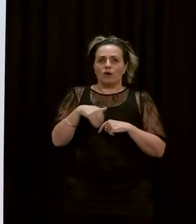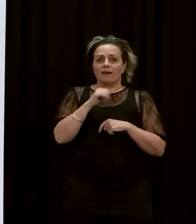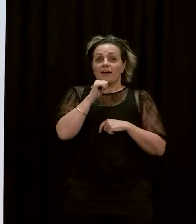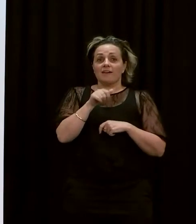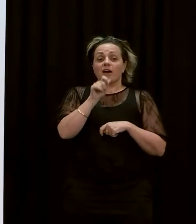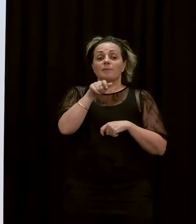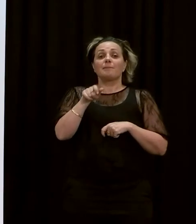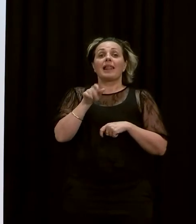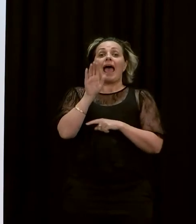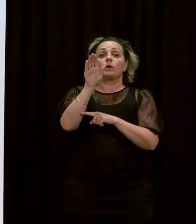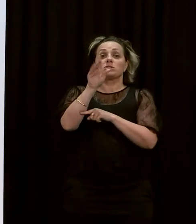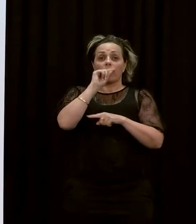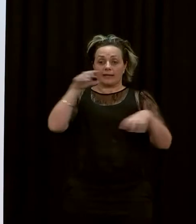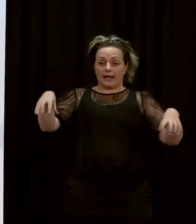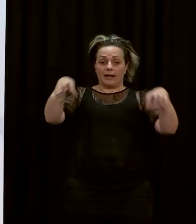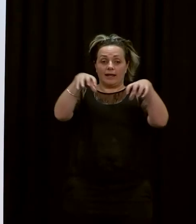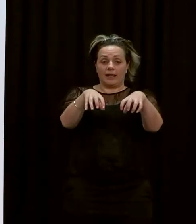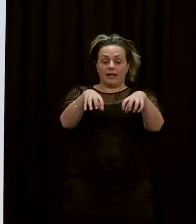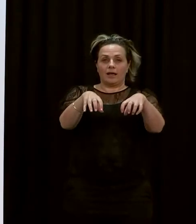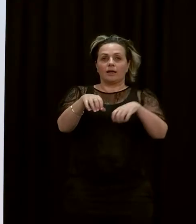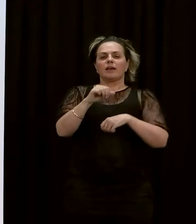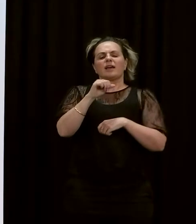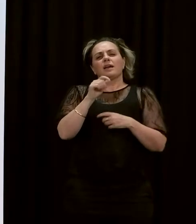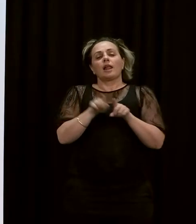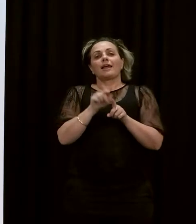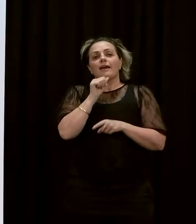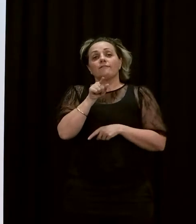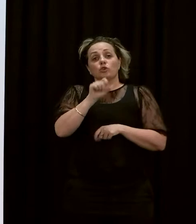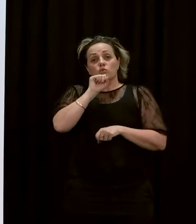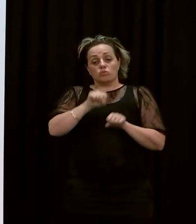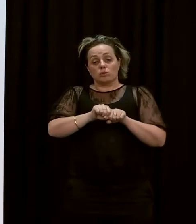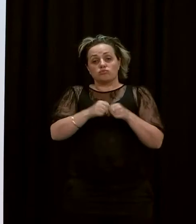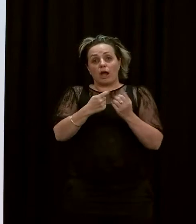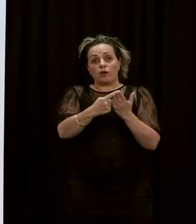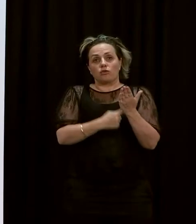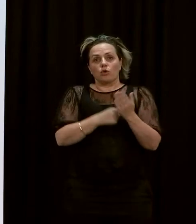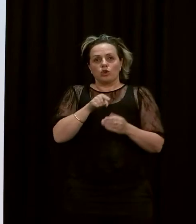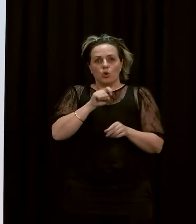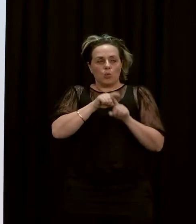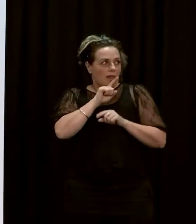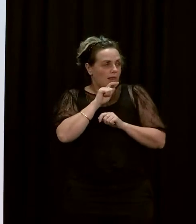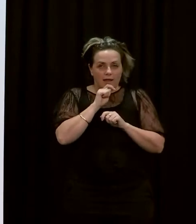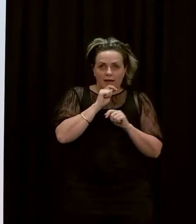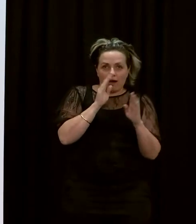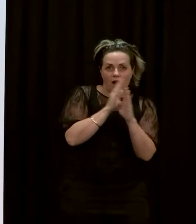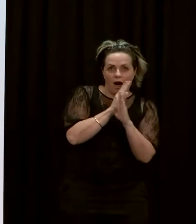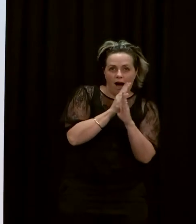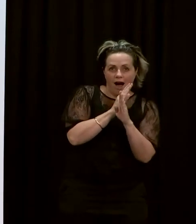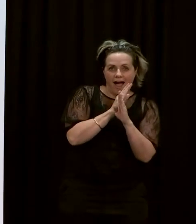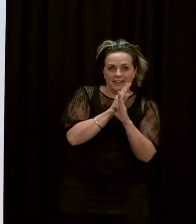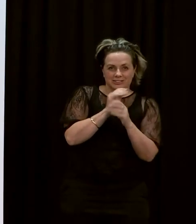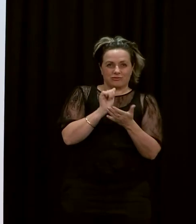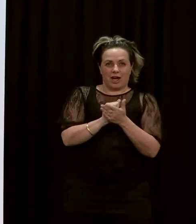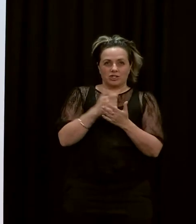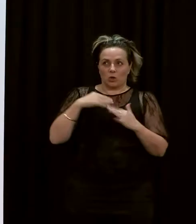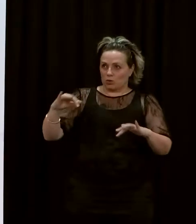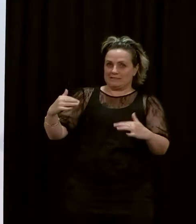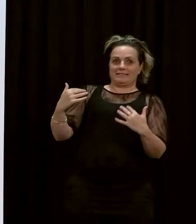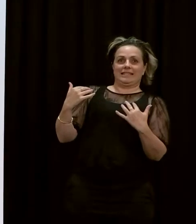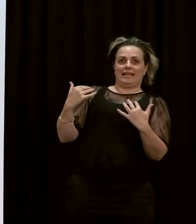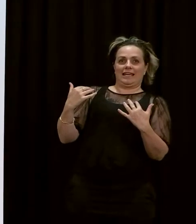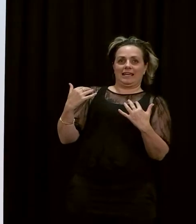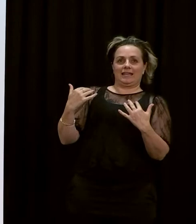outside was, if you are going to break the rules, you're probably by and large going to try and do that in a hidden way so as not to draw attention to yourself. And that is